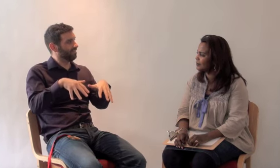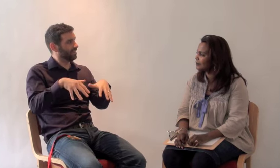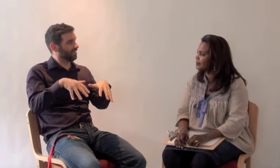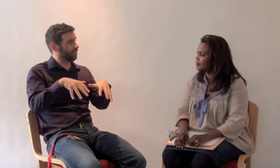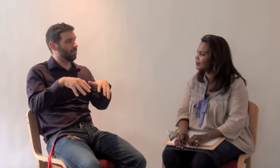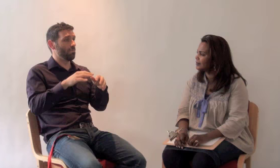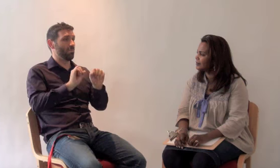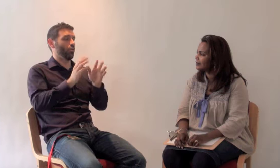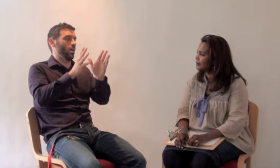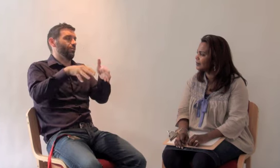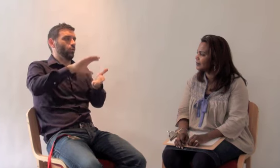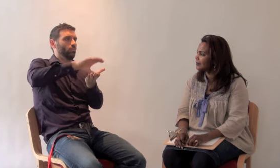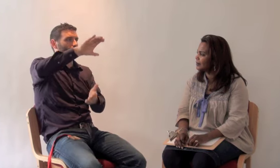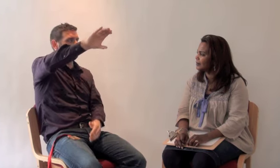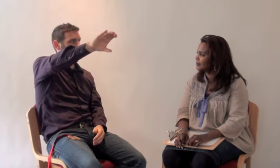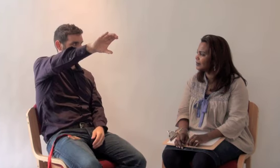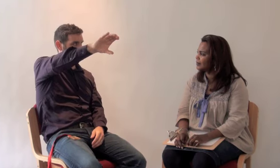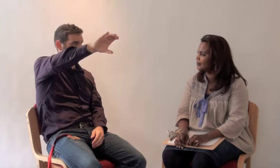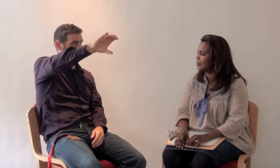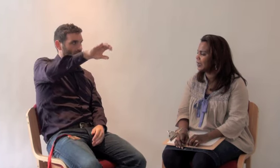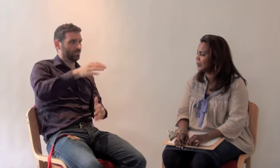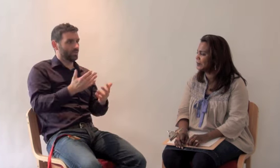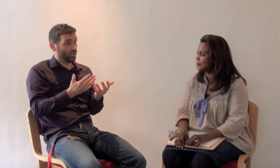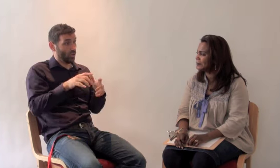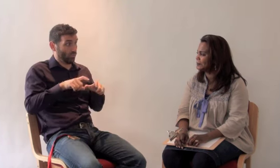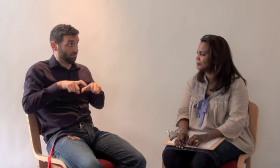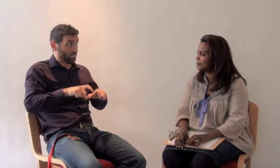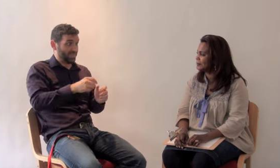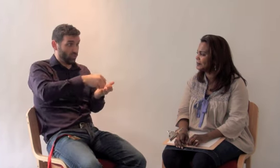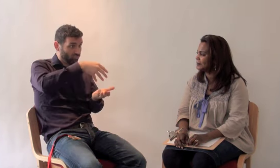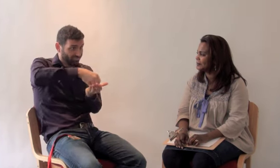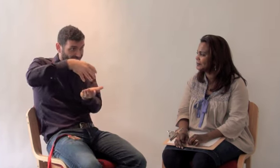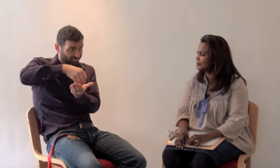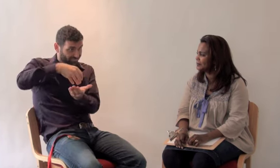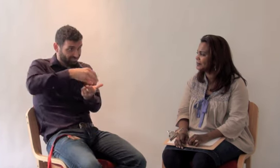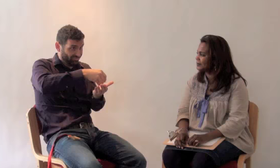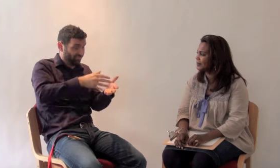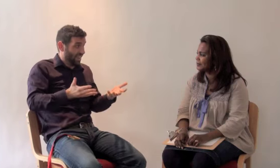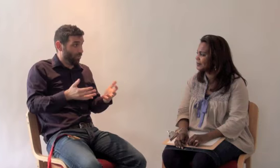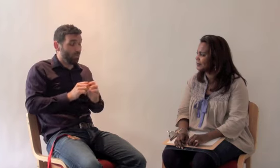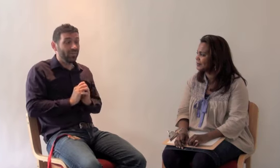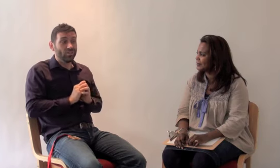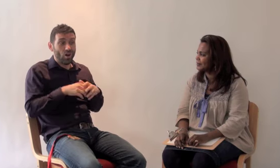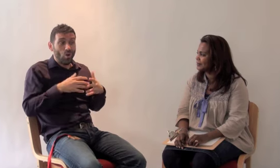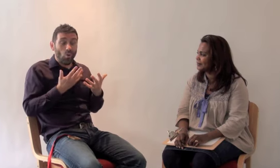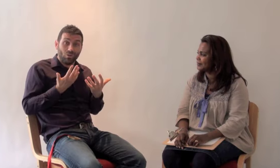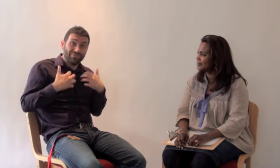We've got about 2 or 3 weeks left to raise money, which is quite lucky, before we have to pass it on. So we're still fundraising now.